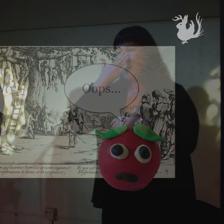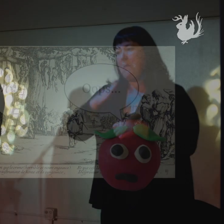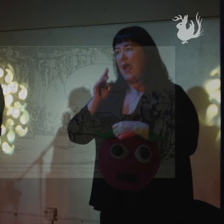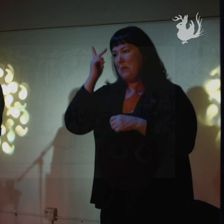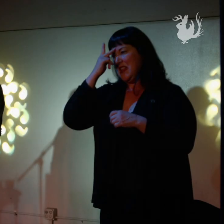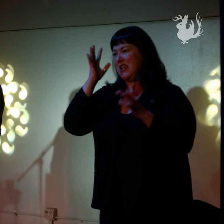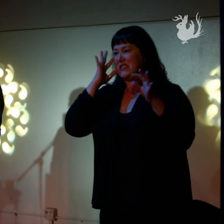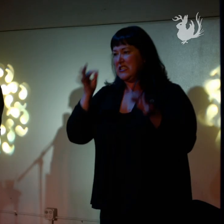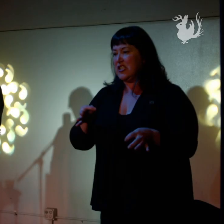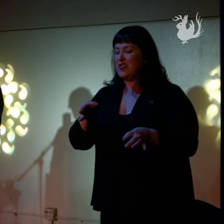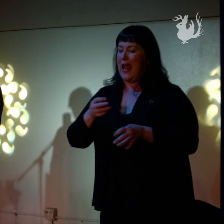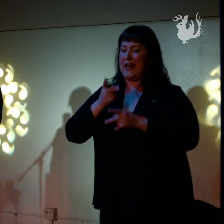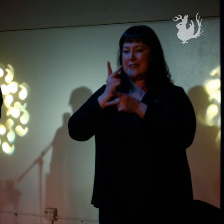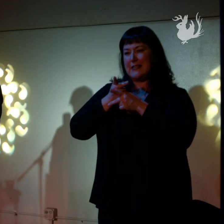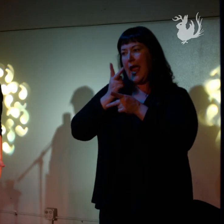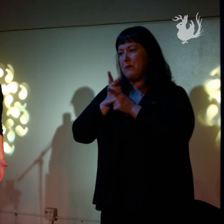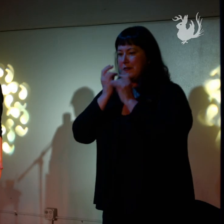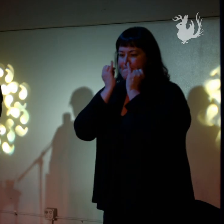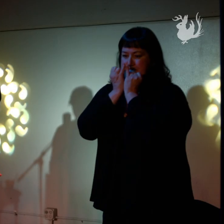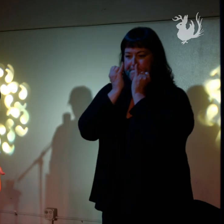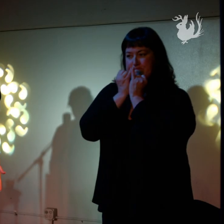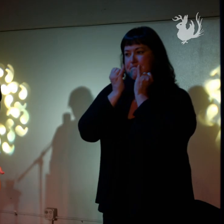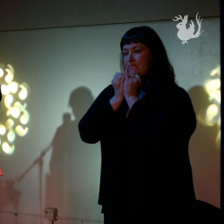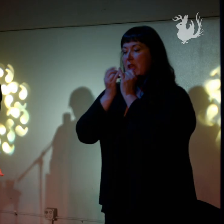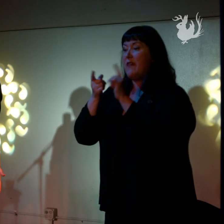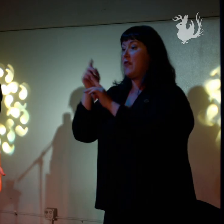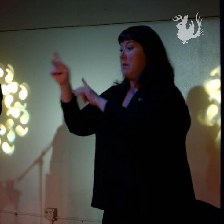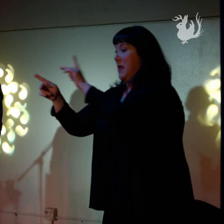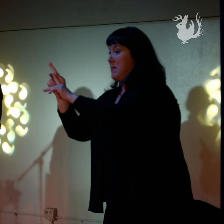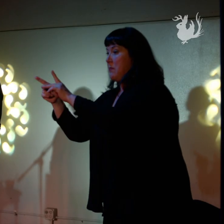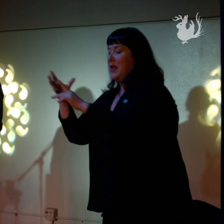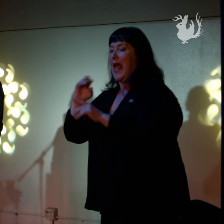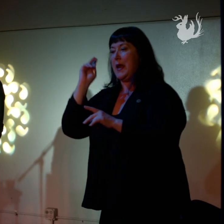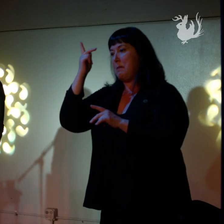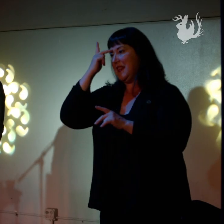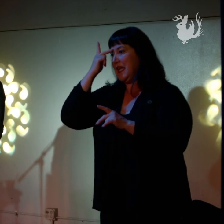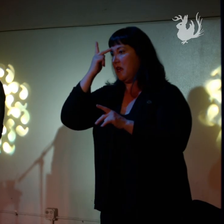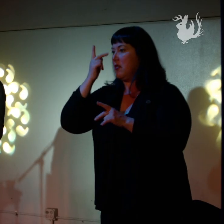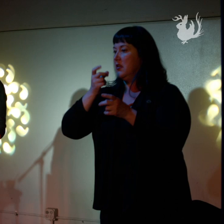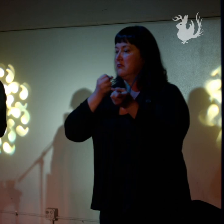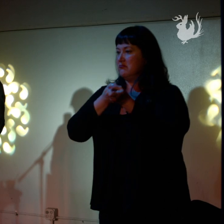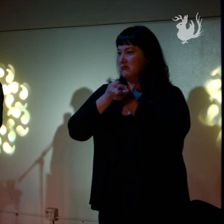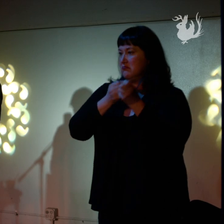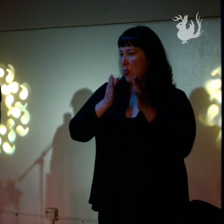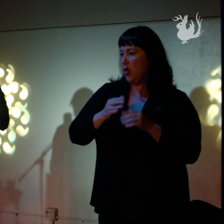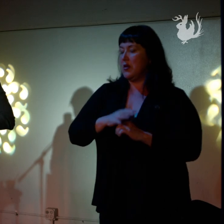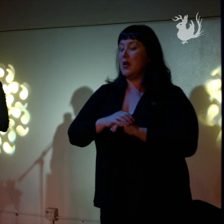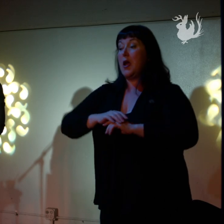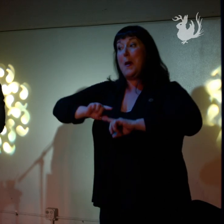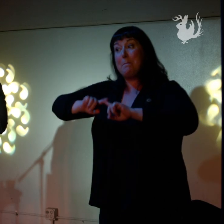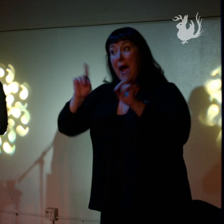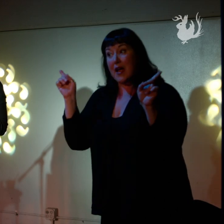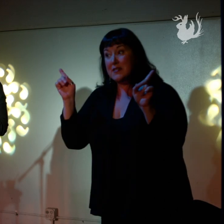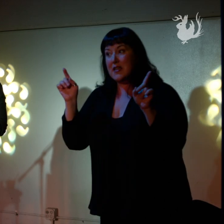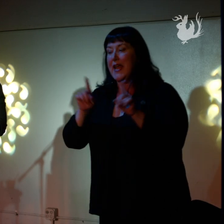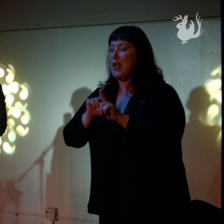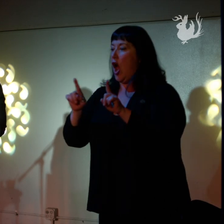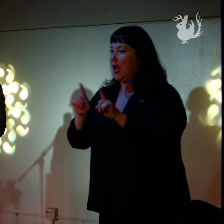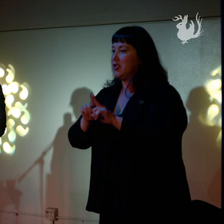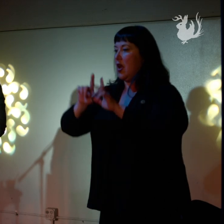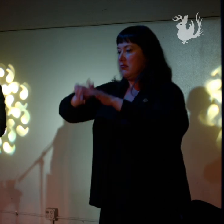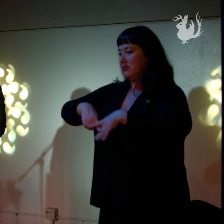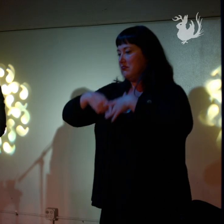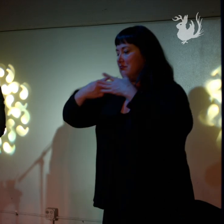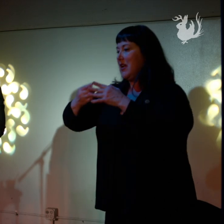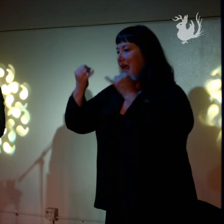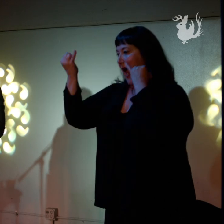and he kept himself secluded away from both his subjects and his political strategists. But he was also a catalyst for the